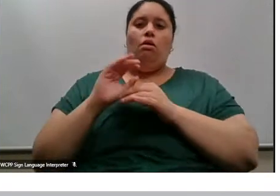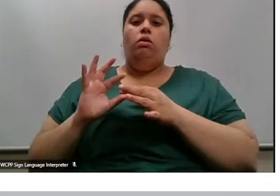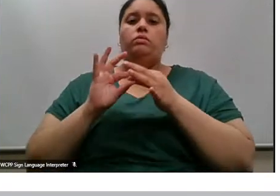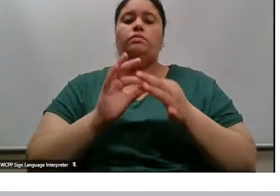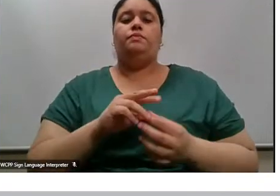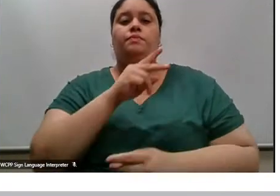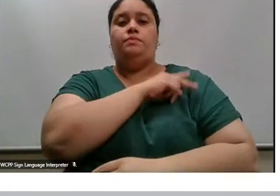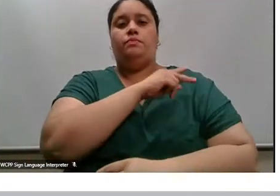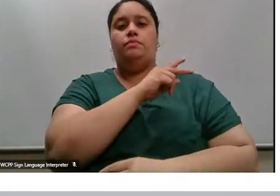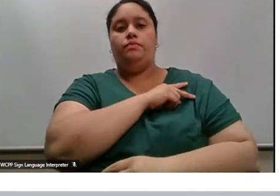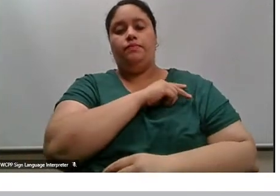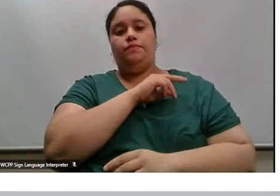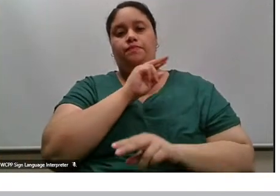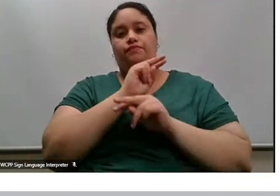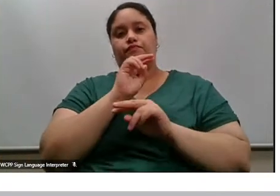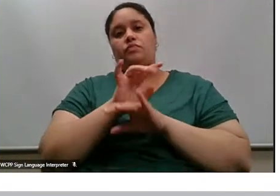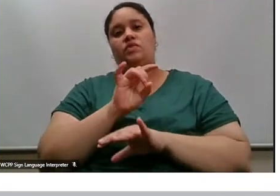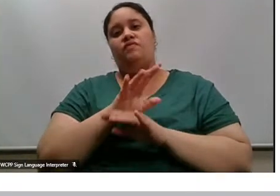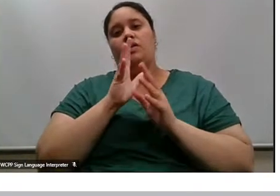advisors,